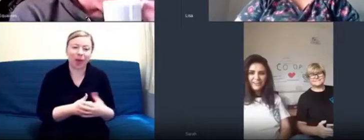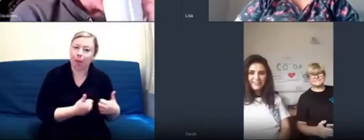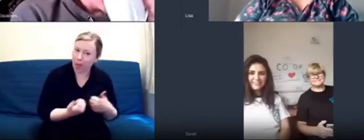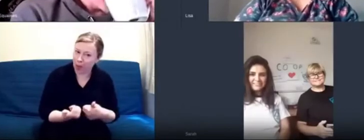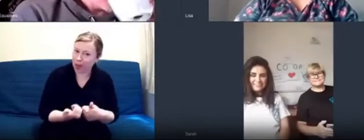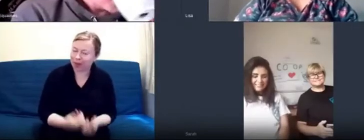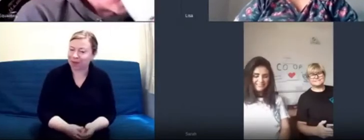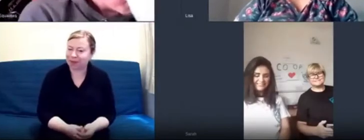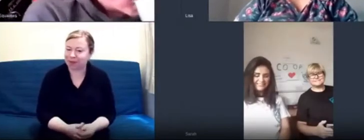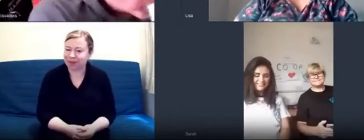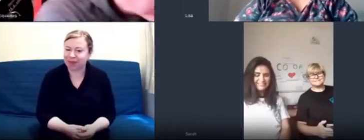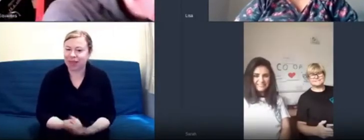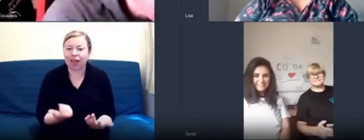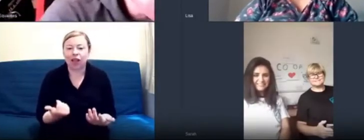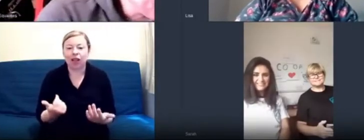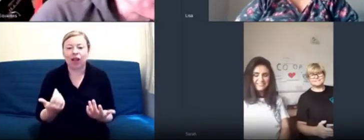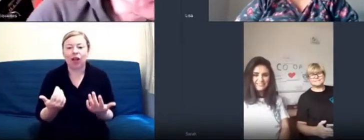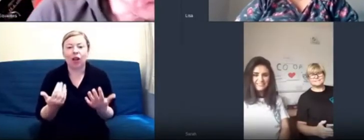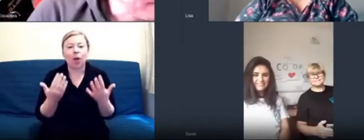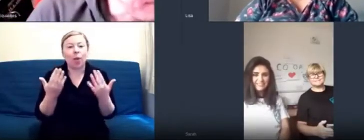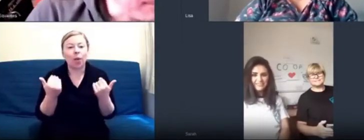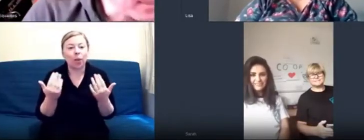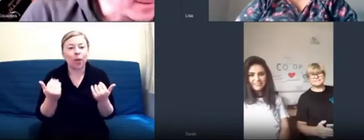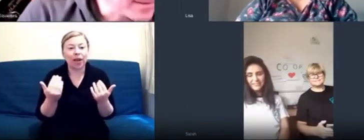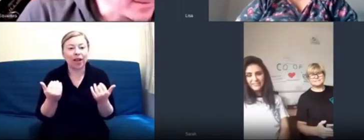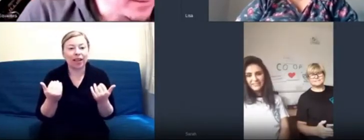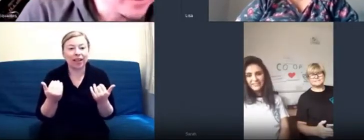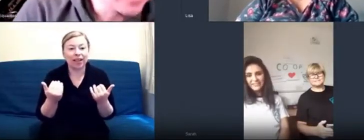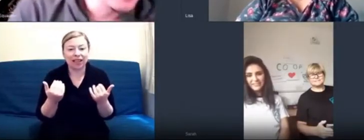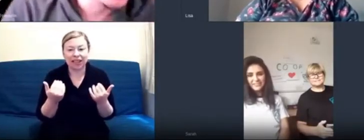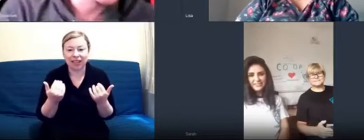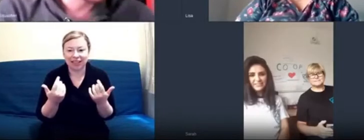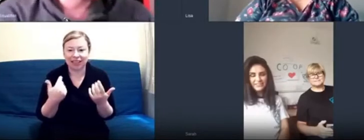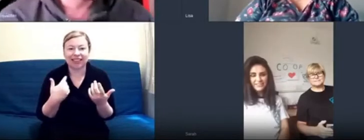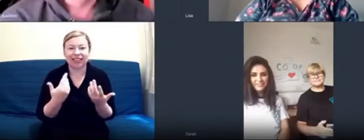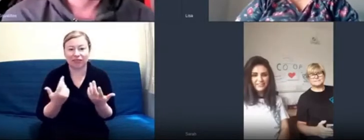Good morning. Welcome to another Let's Day.